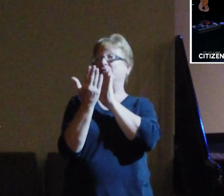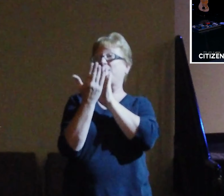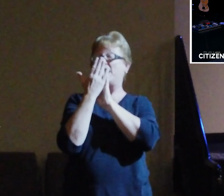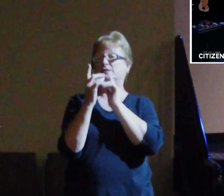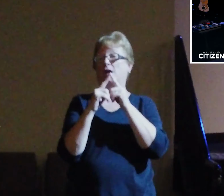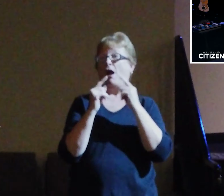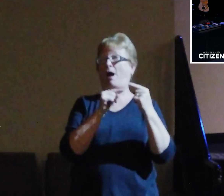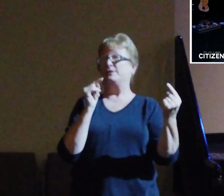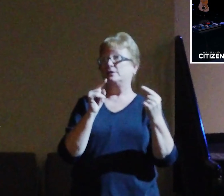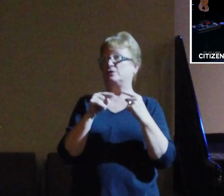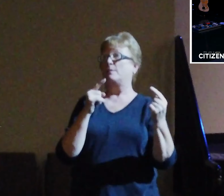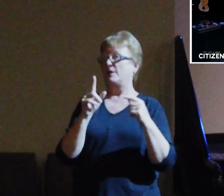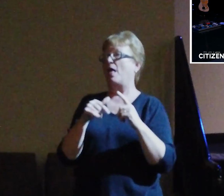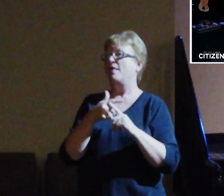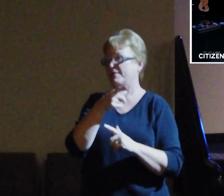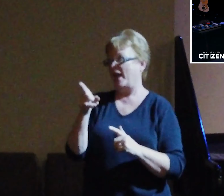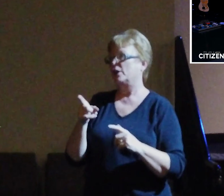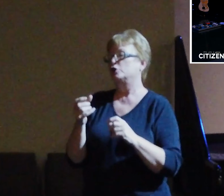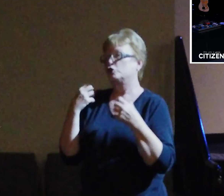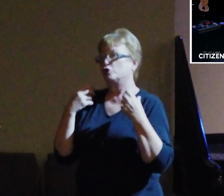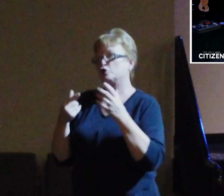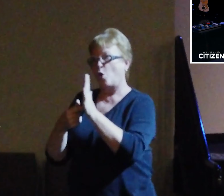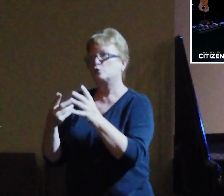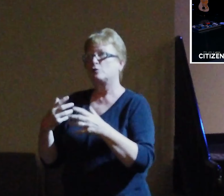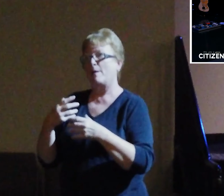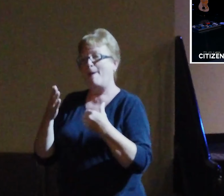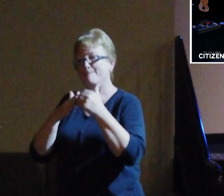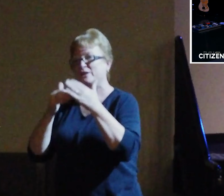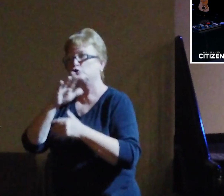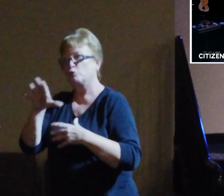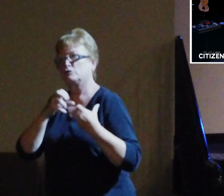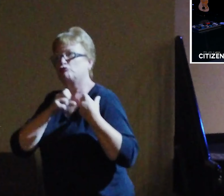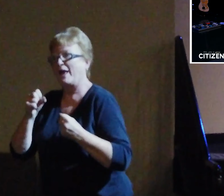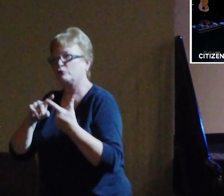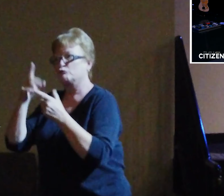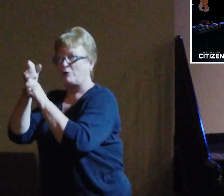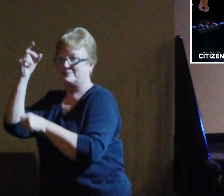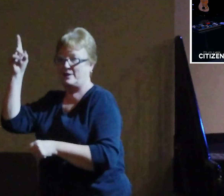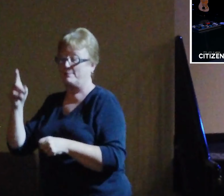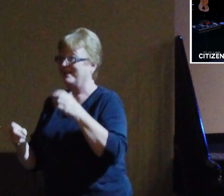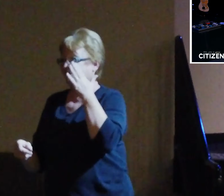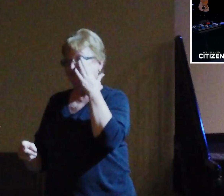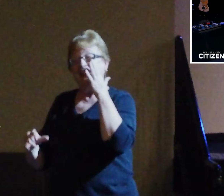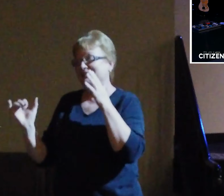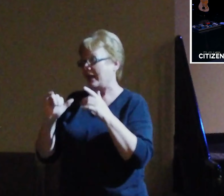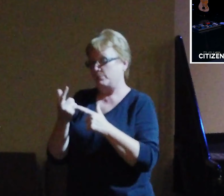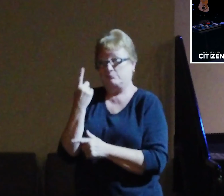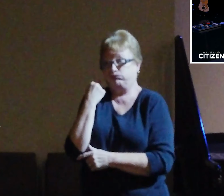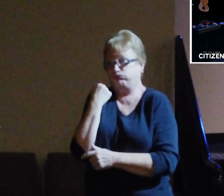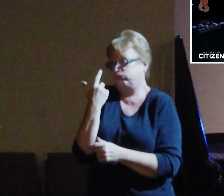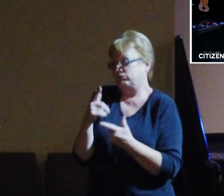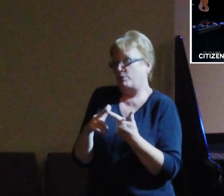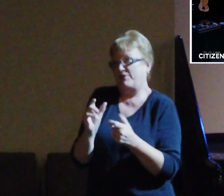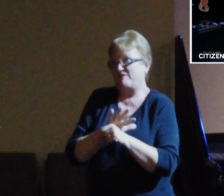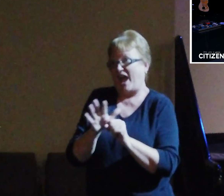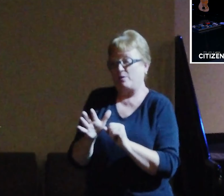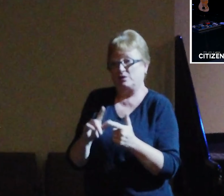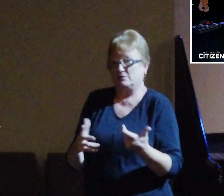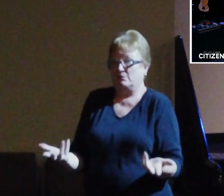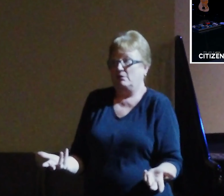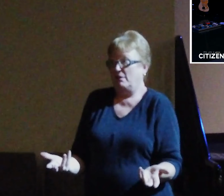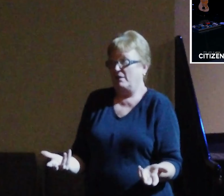Many churches and many Christians through this last year and a half have shown that they fear a virus and appearing unloving